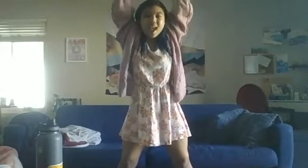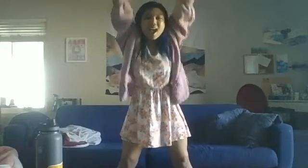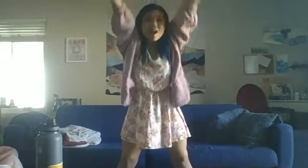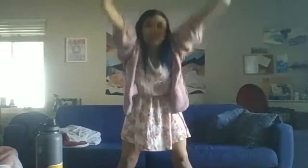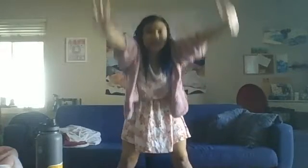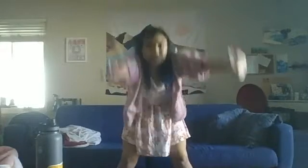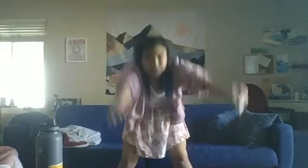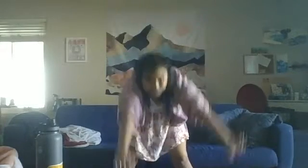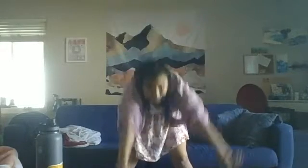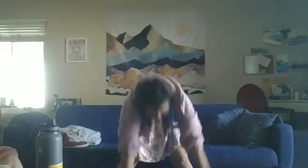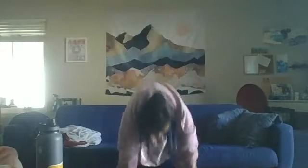And we're gonna stretch down.